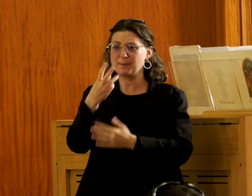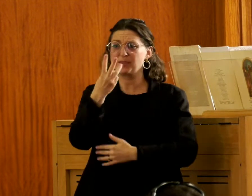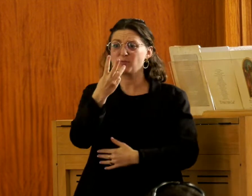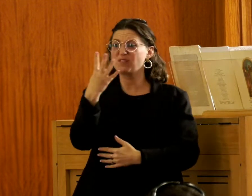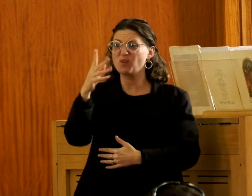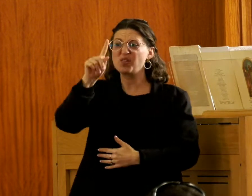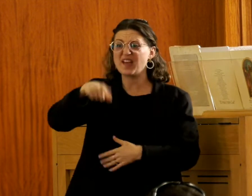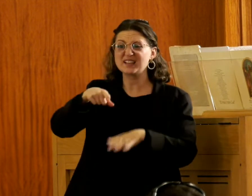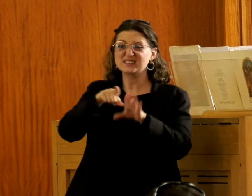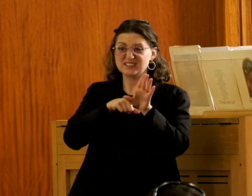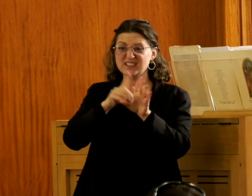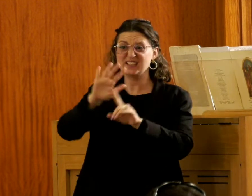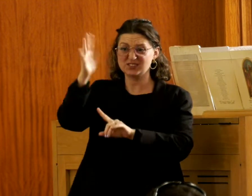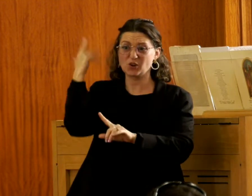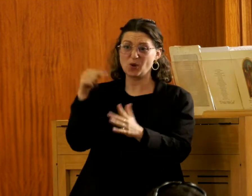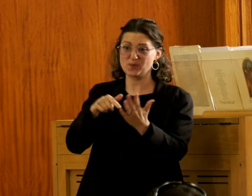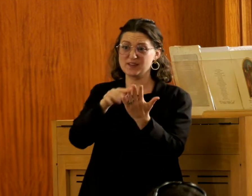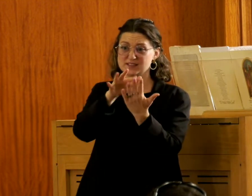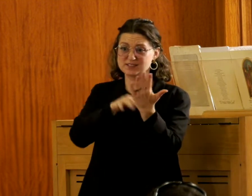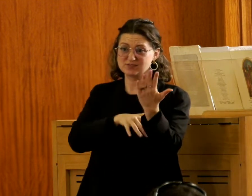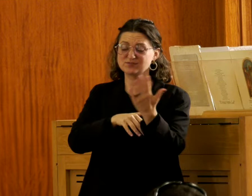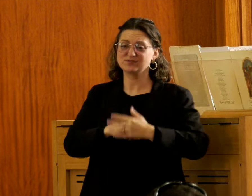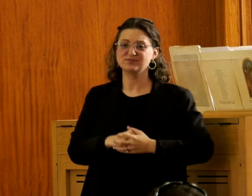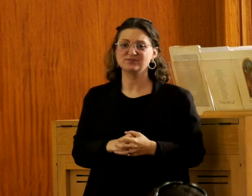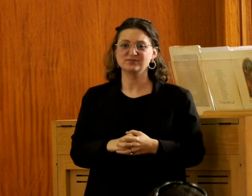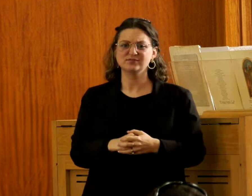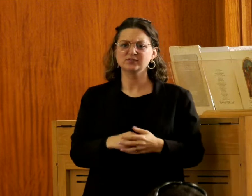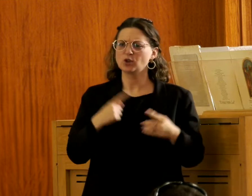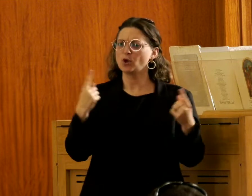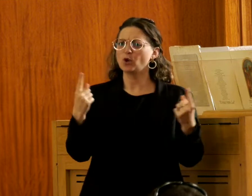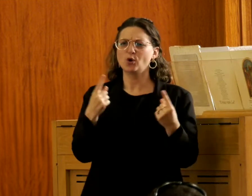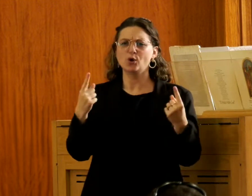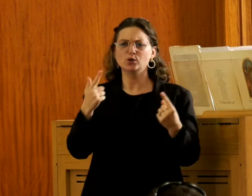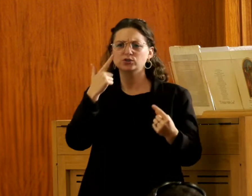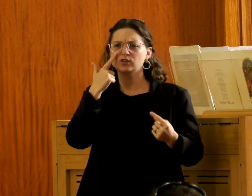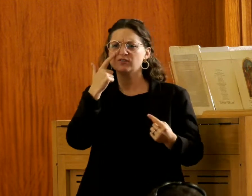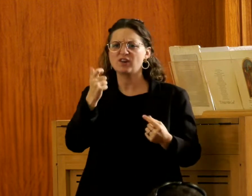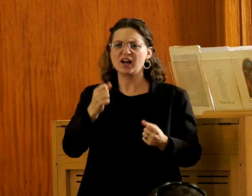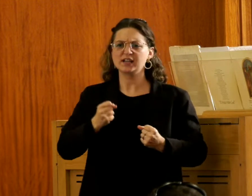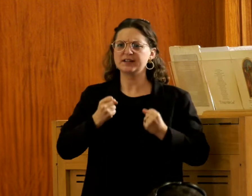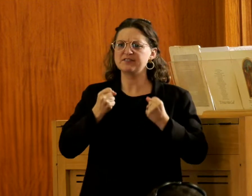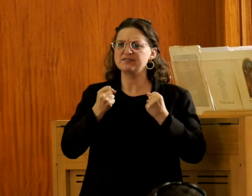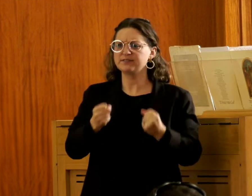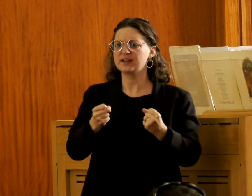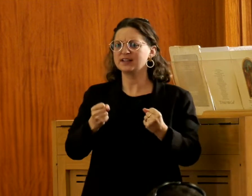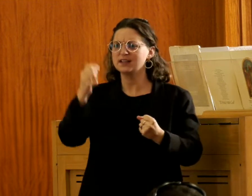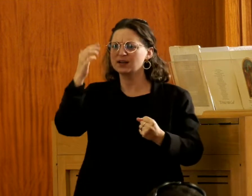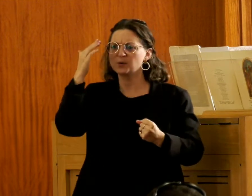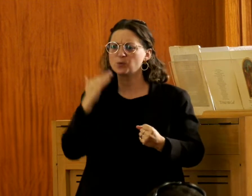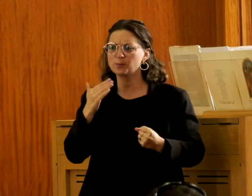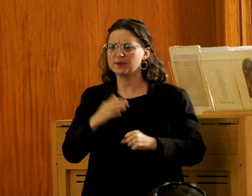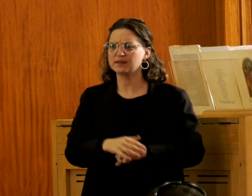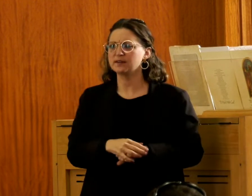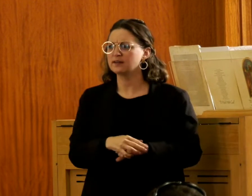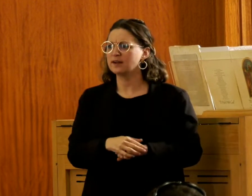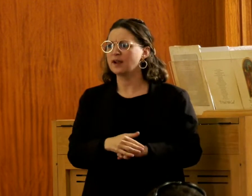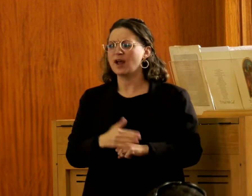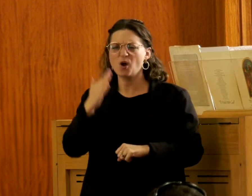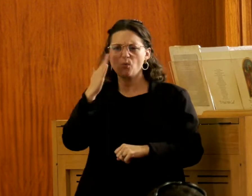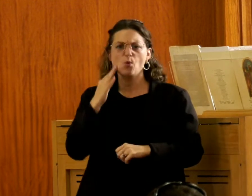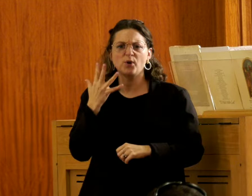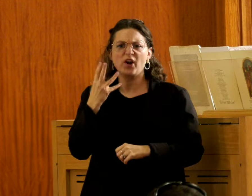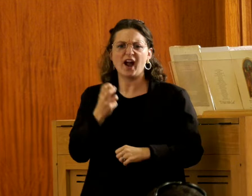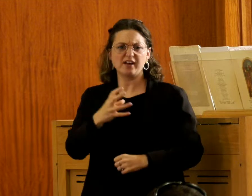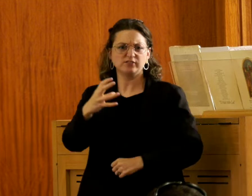years ago. Who shall find a valiant woman? Who shall find a woman of